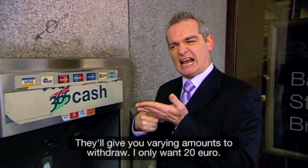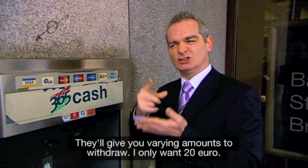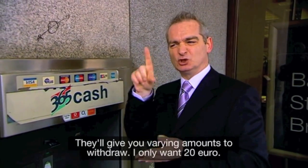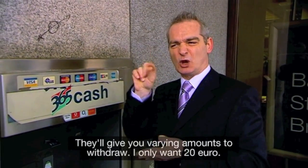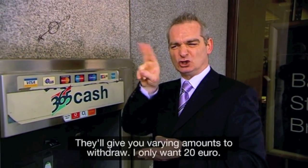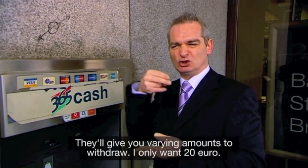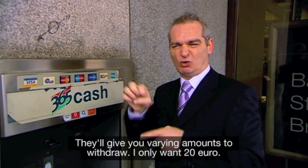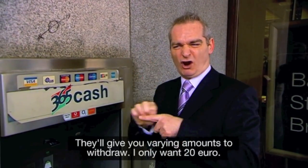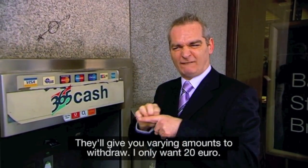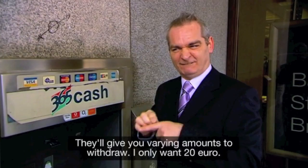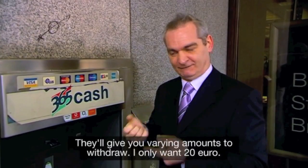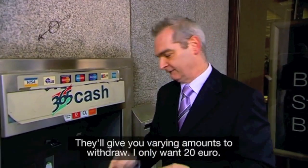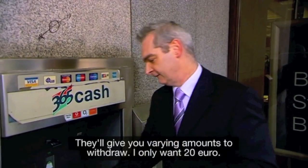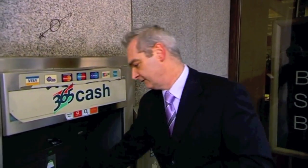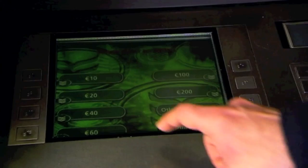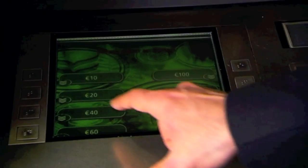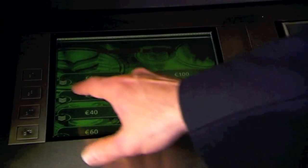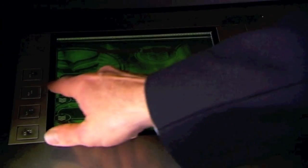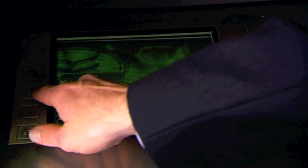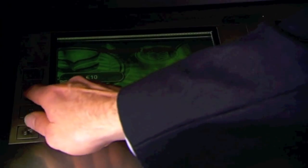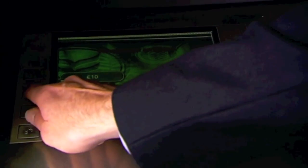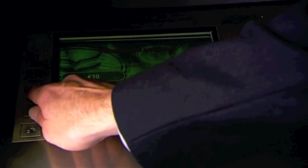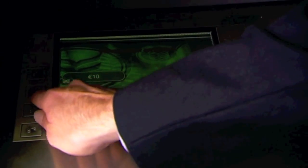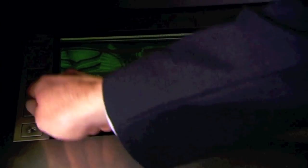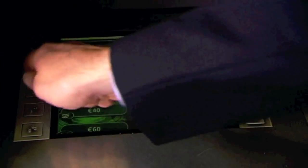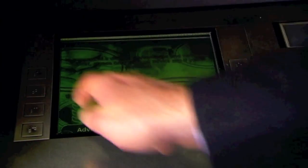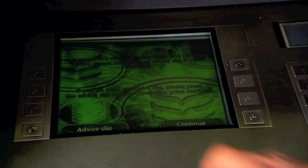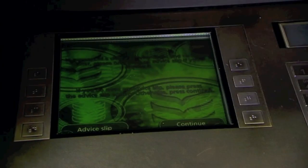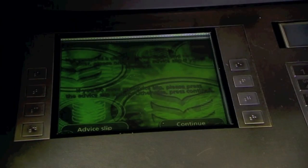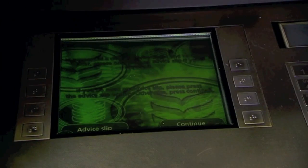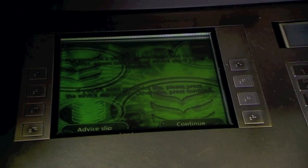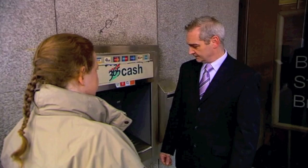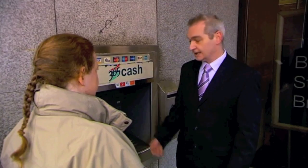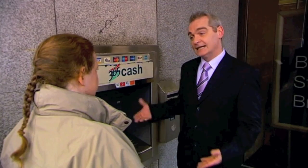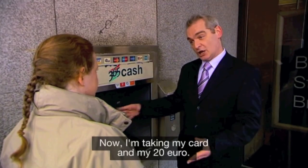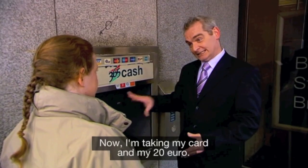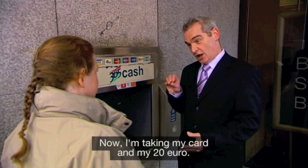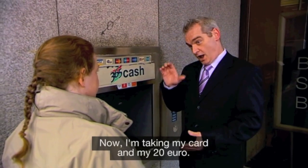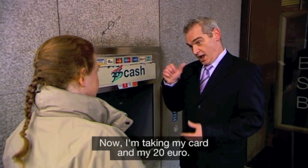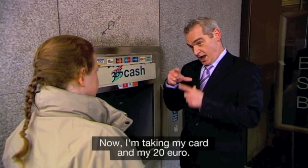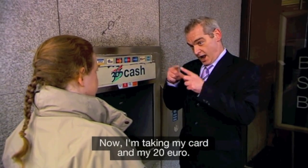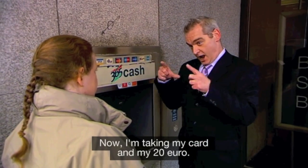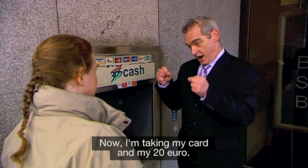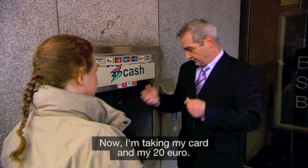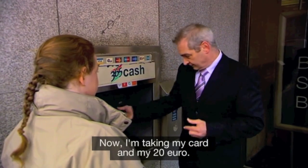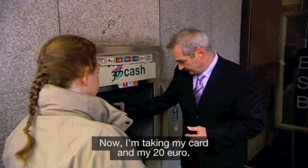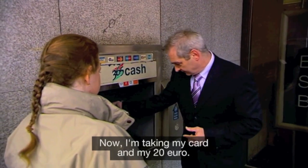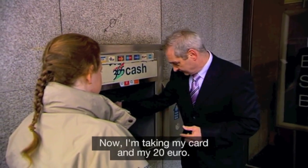want to take out €20. Now, I'm taking